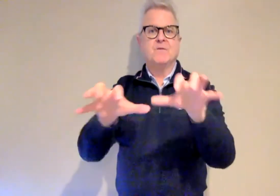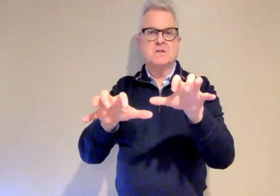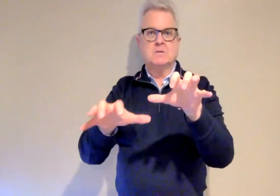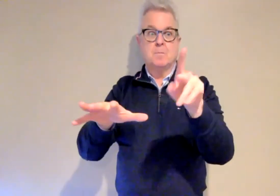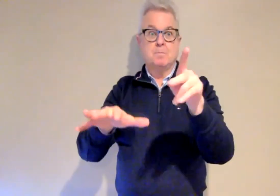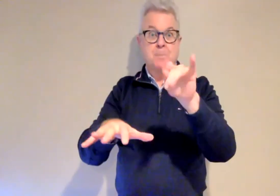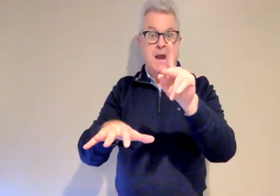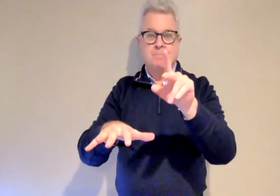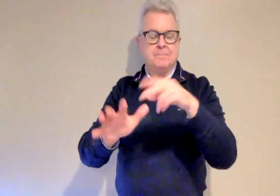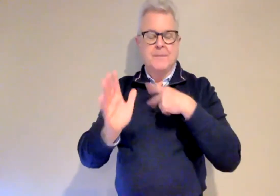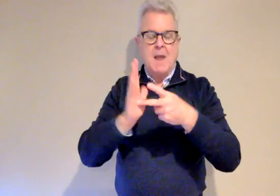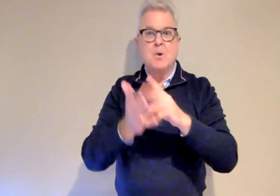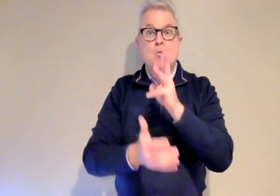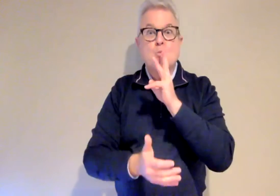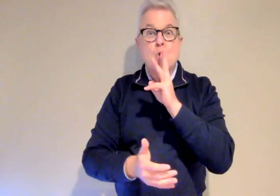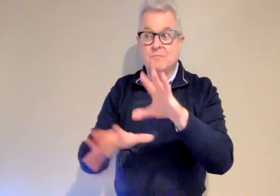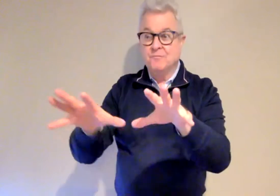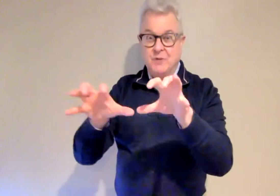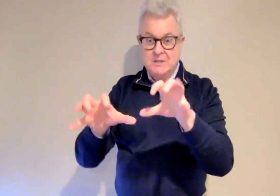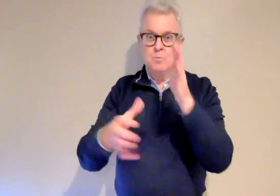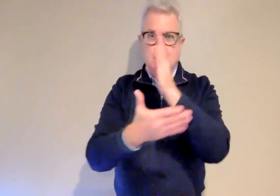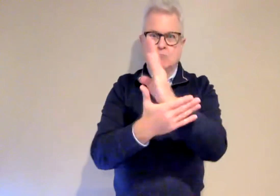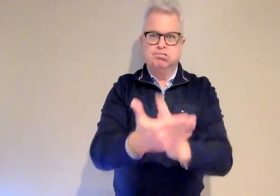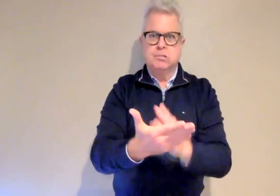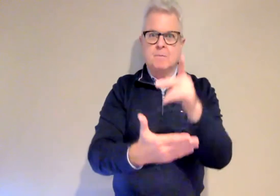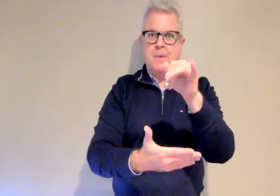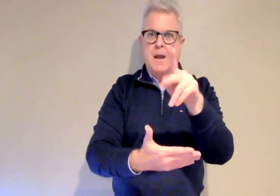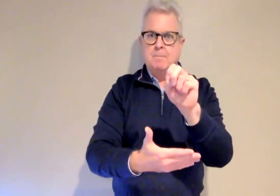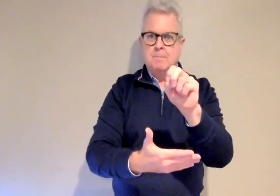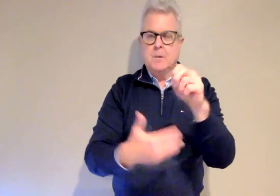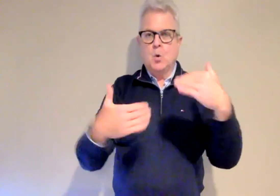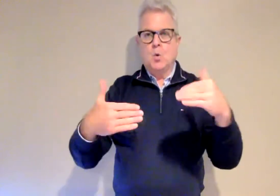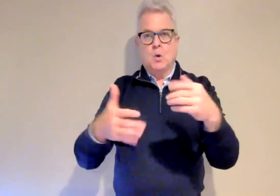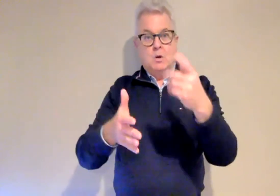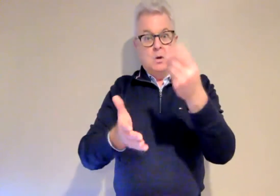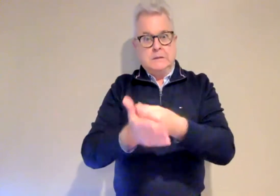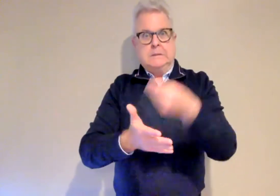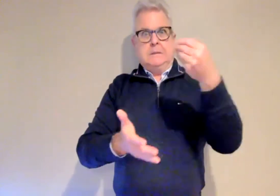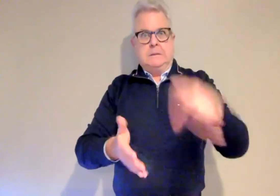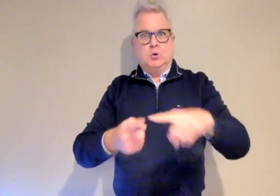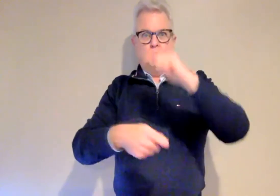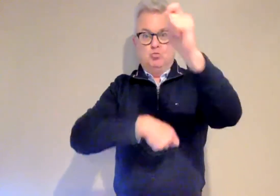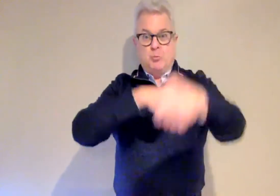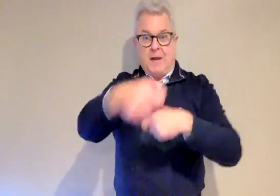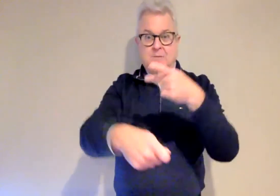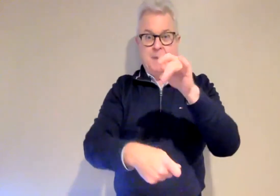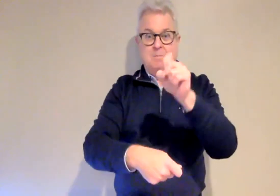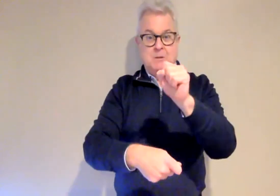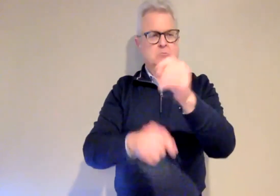This prevents the pipes from freezing, because the water that's inside the pipes can turn to ice and then cause cracks